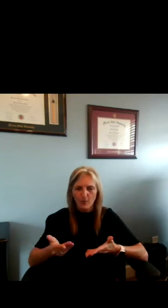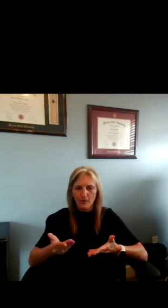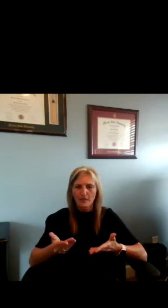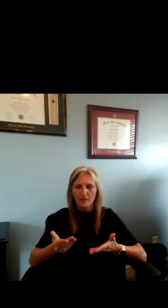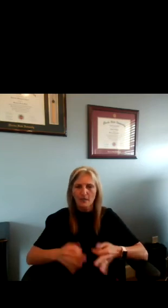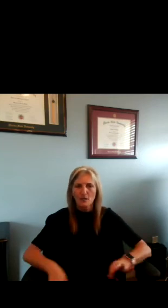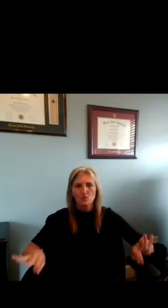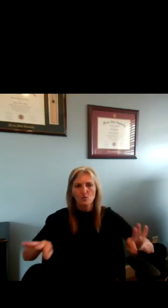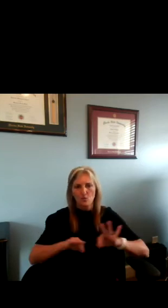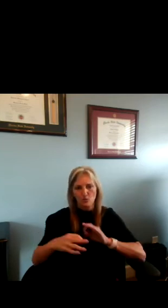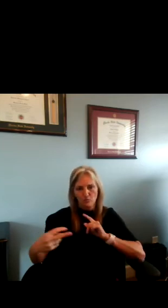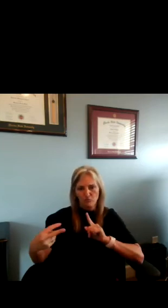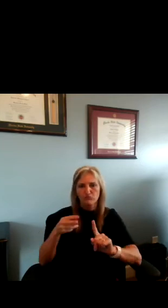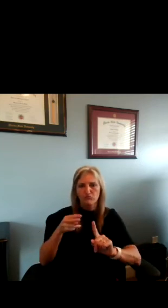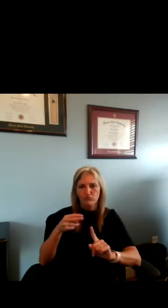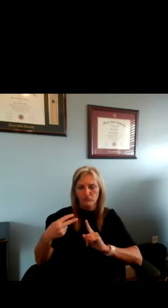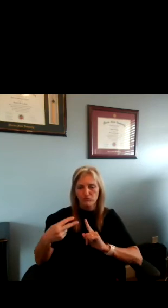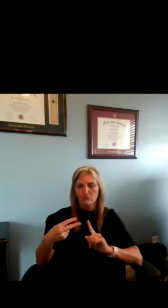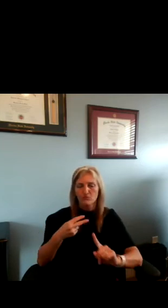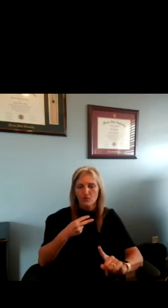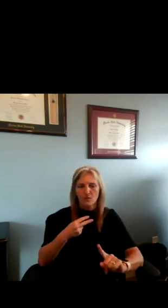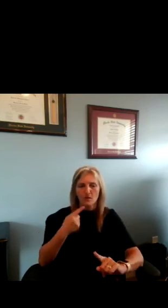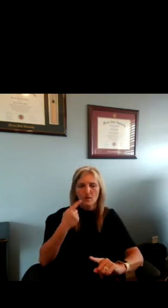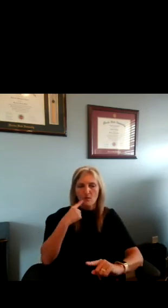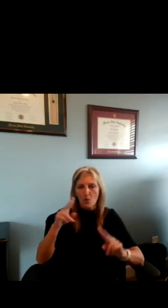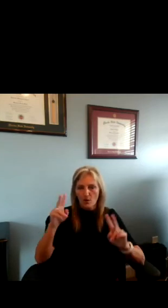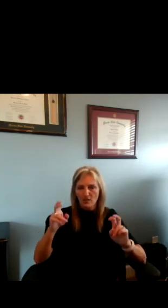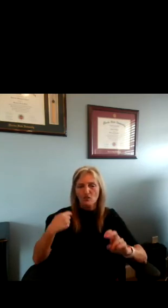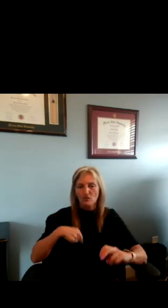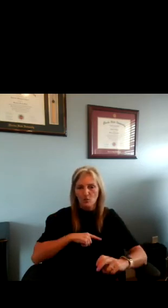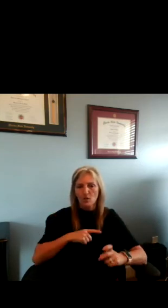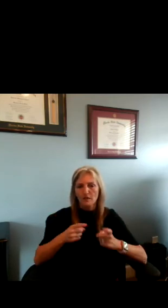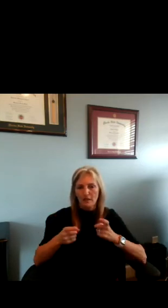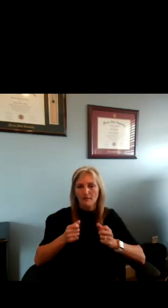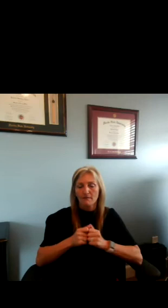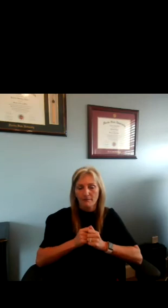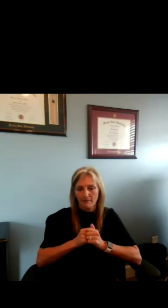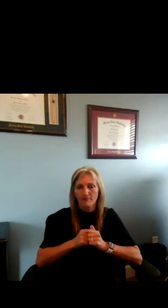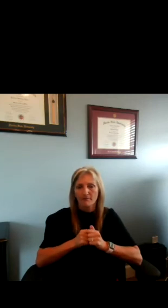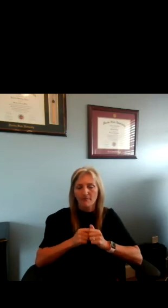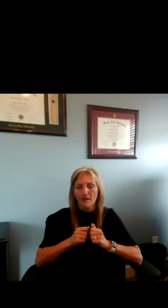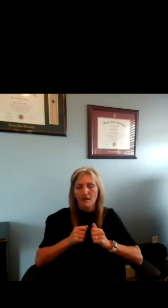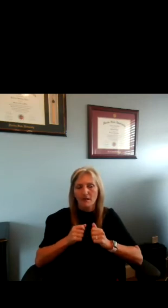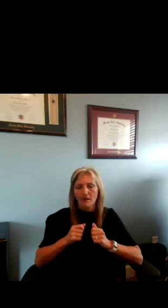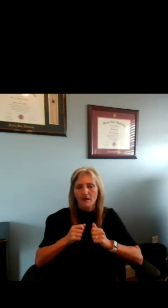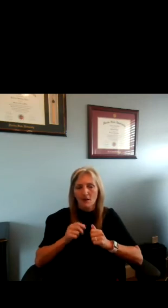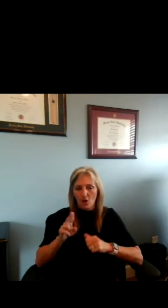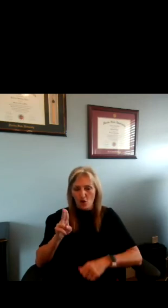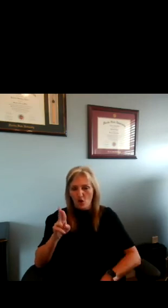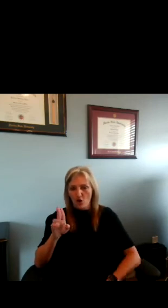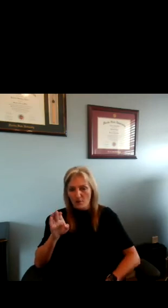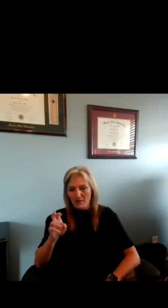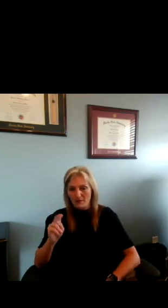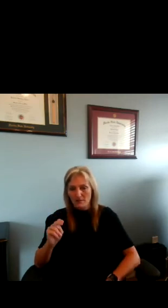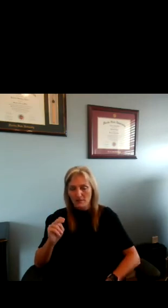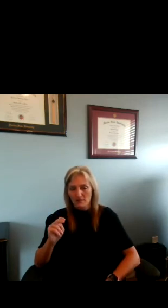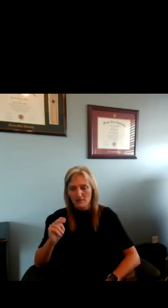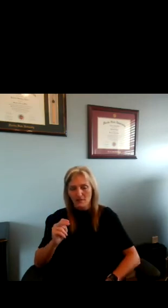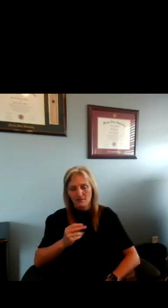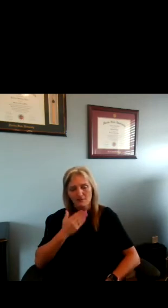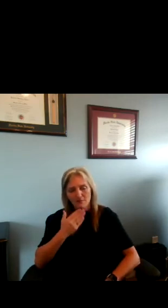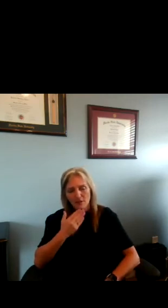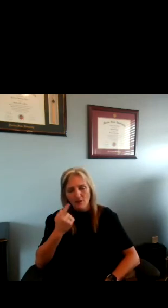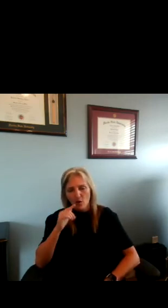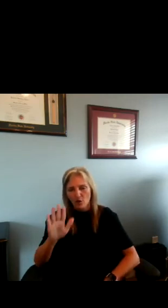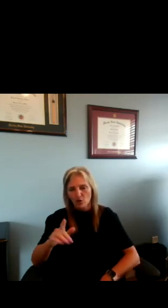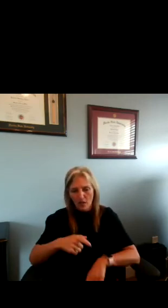crucial perspectives to the issues that we're facing. And so we at Urban, I know, greatly appreciate your time, your